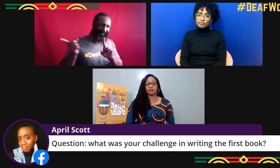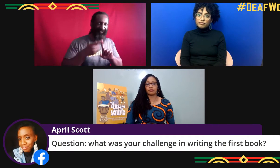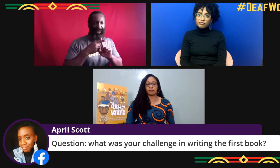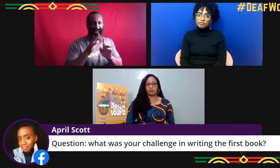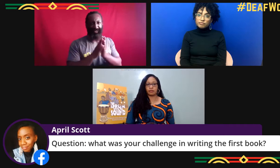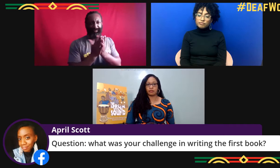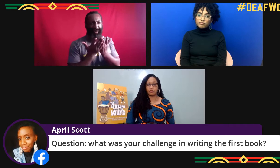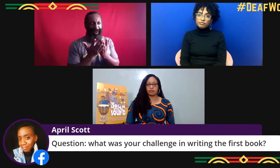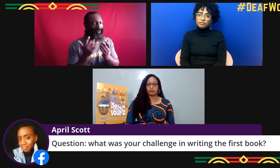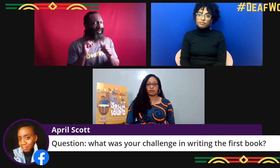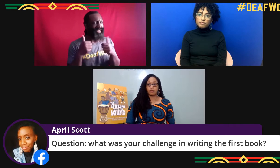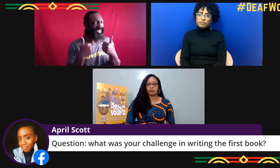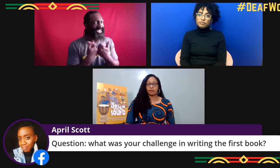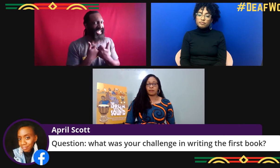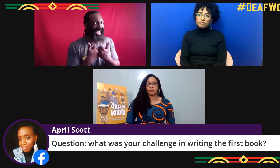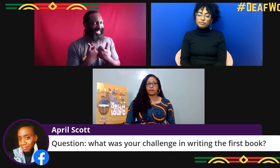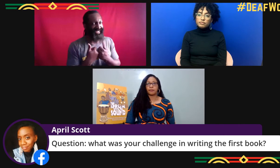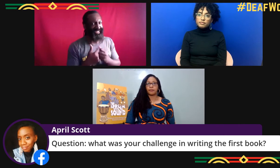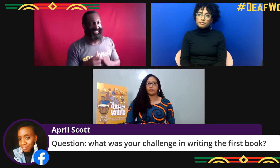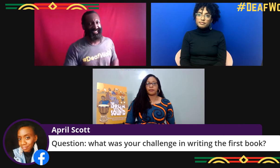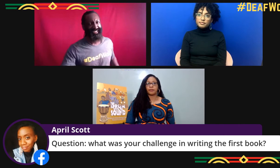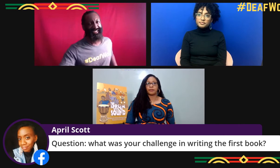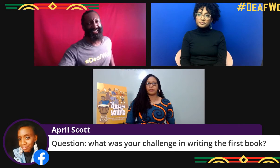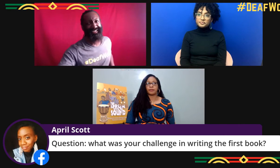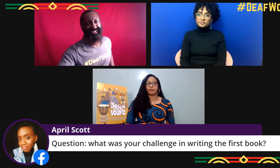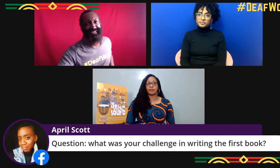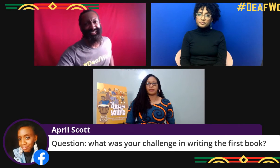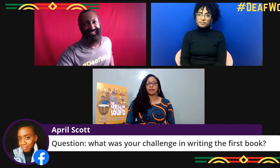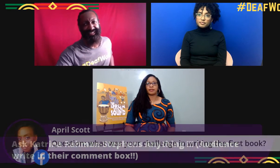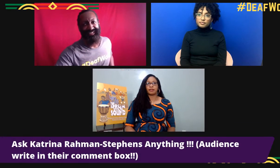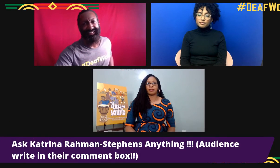And what was your challenge in writing the first book?